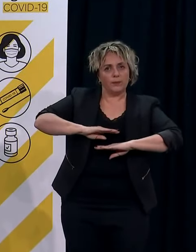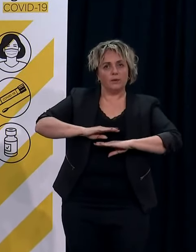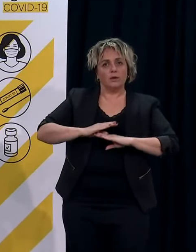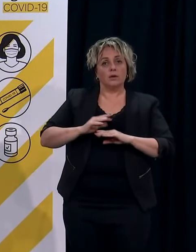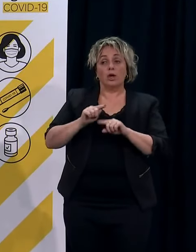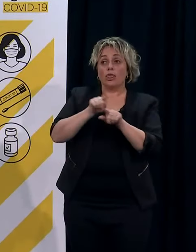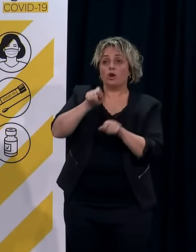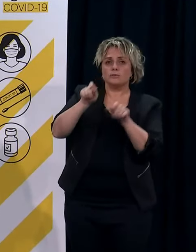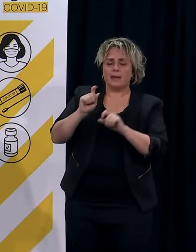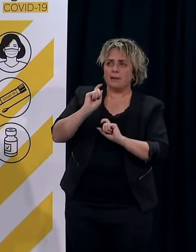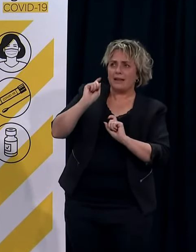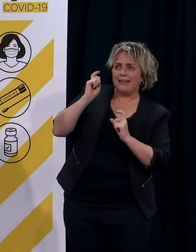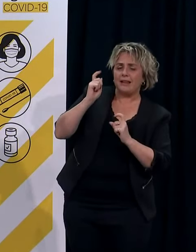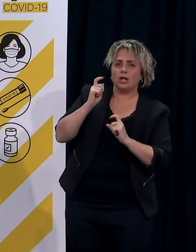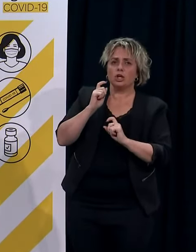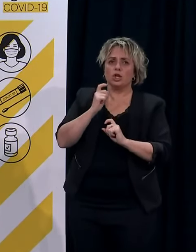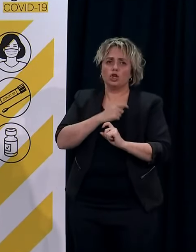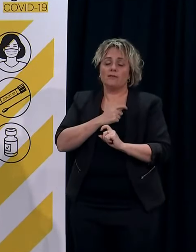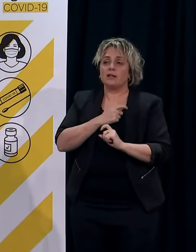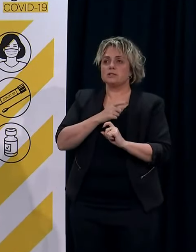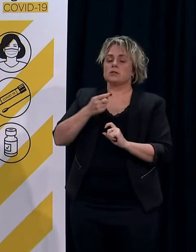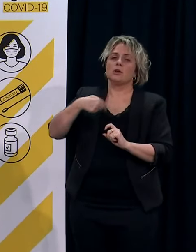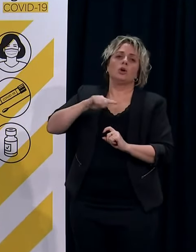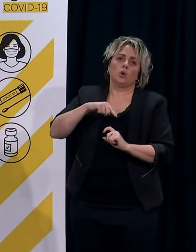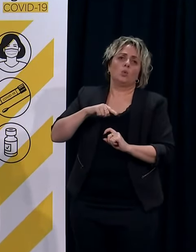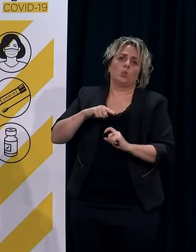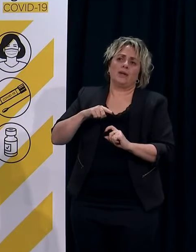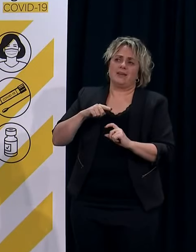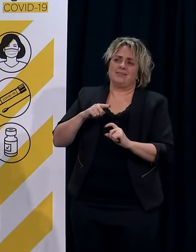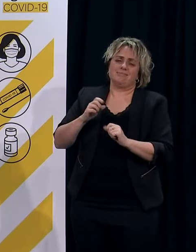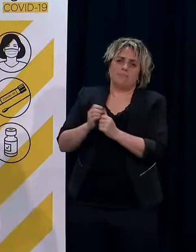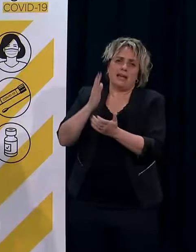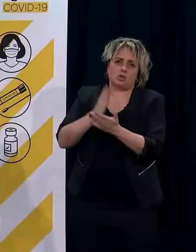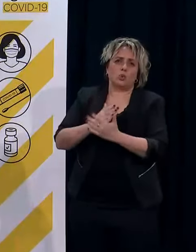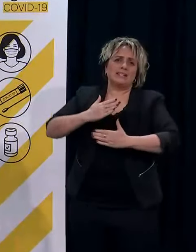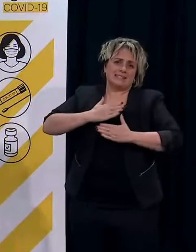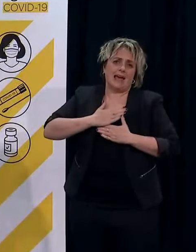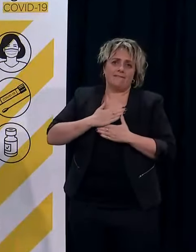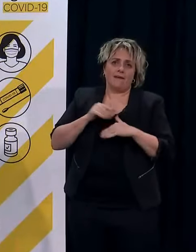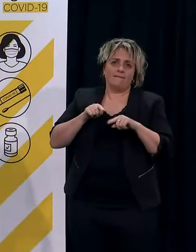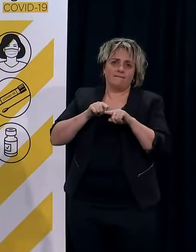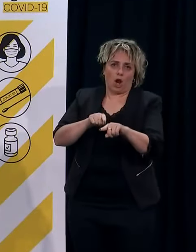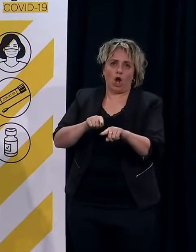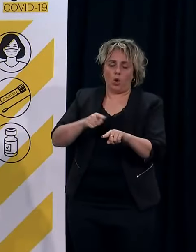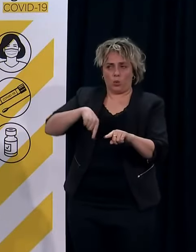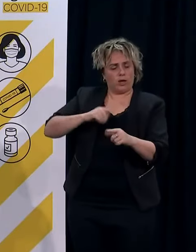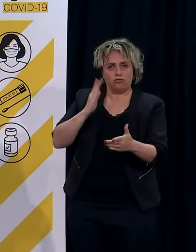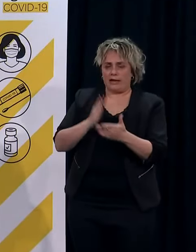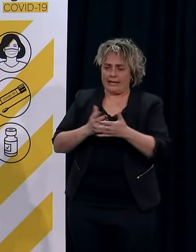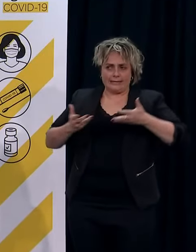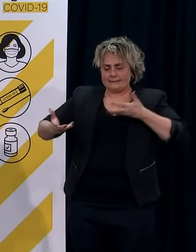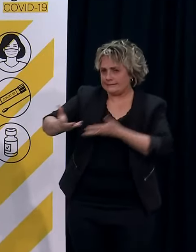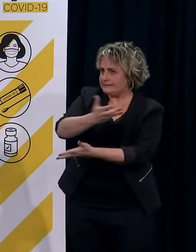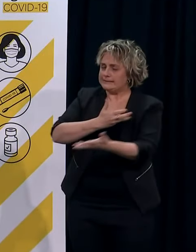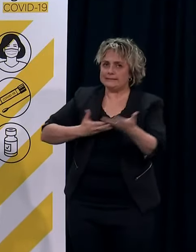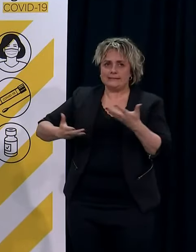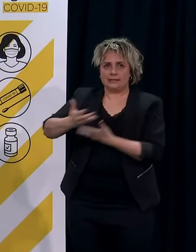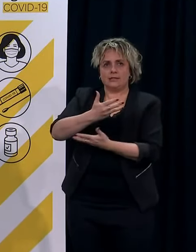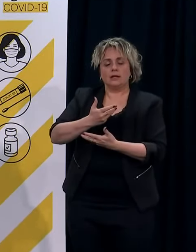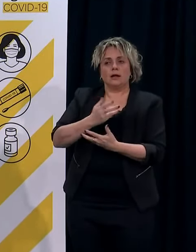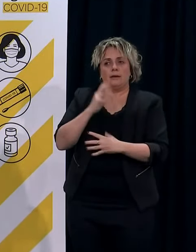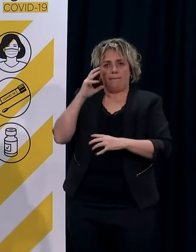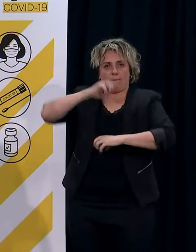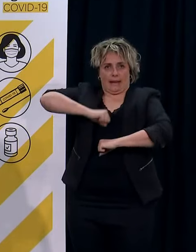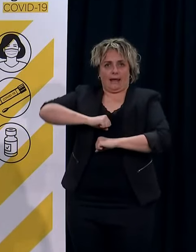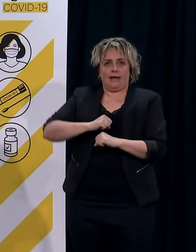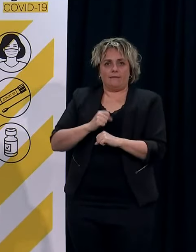say we wouldn't have made this decision unless we felt that we were in a position to do so. And we've really considered whether or not we believe that